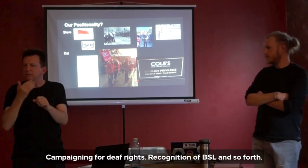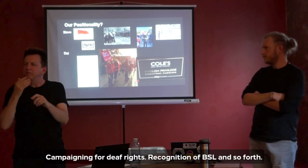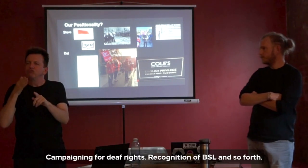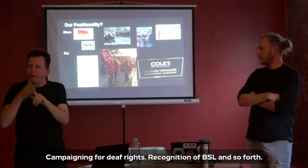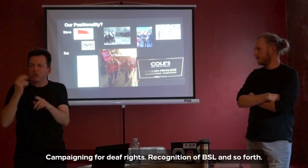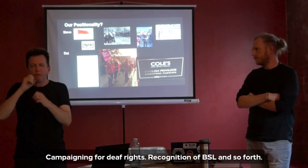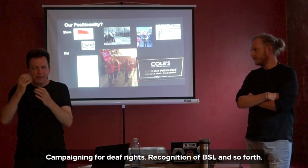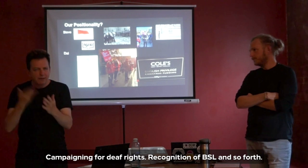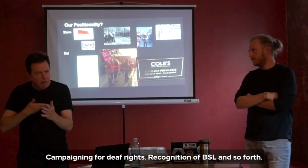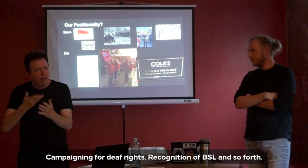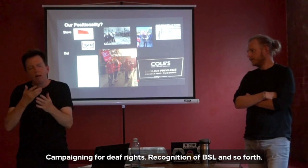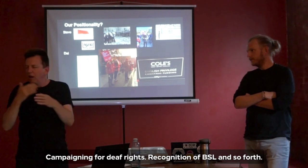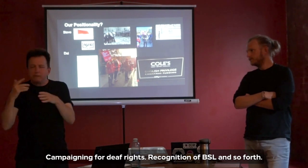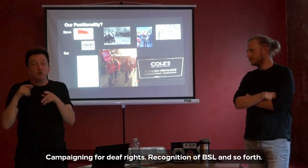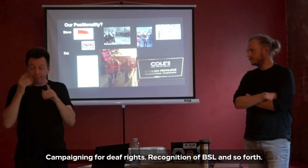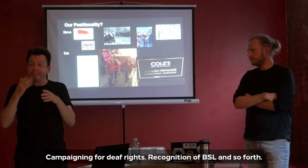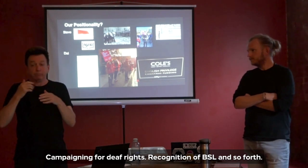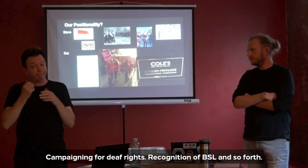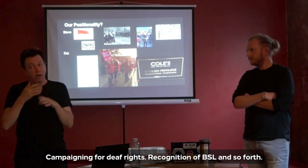campaigning for deaf rights, recognition of BSL and so forth.